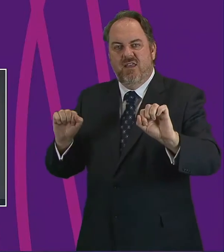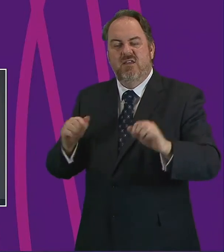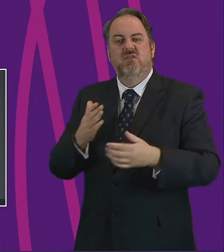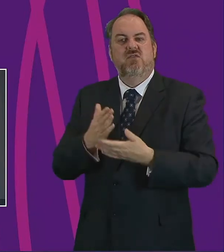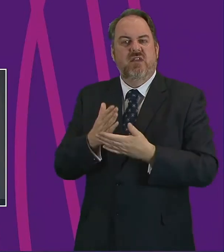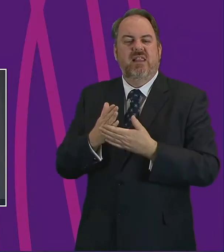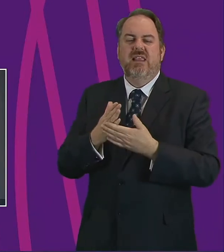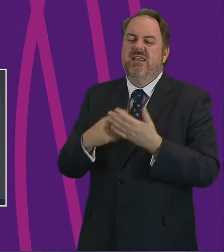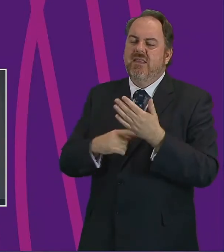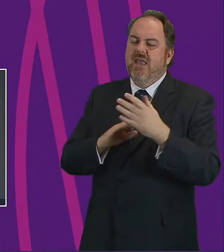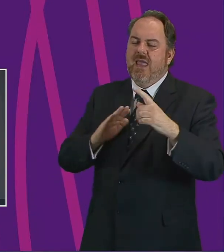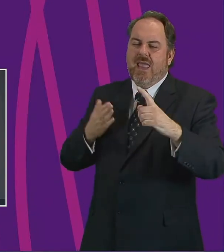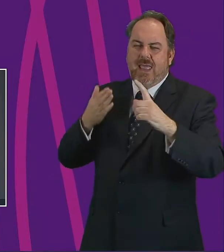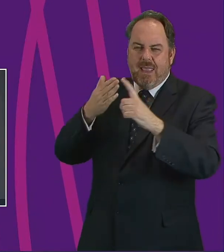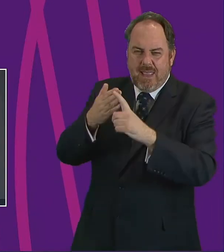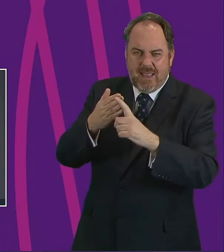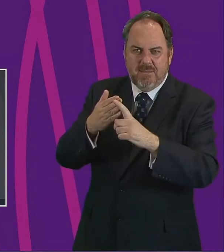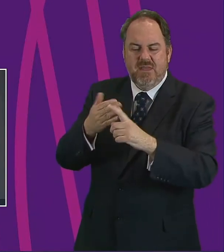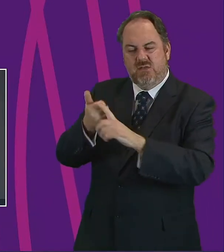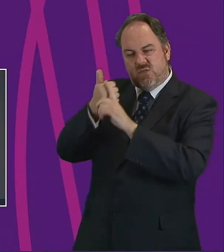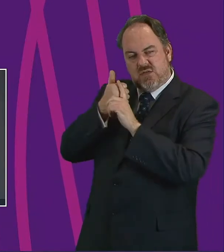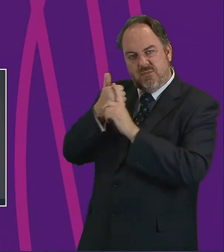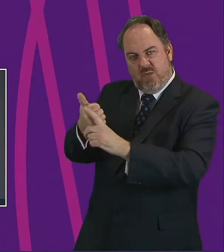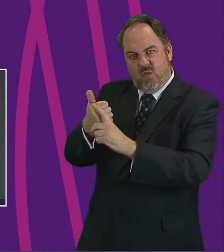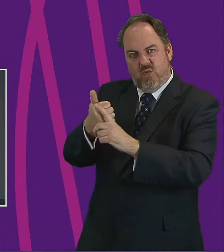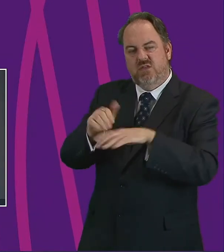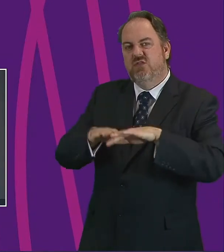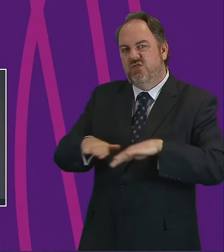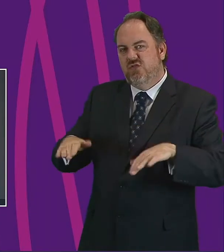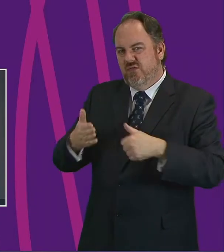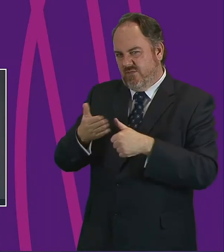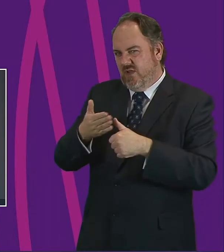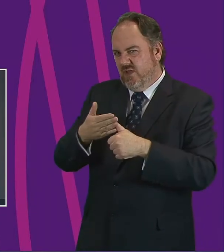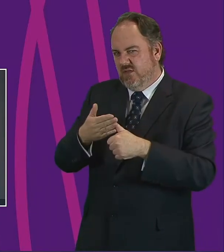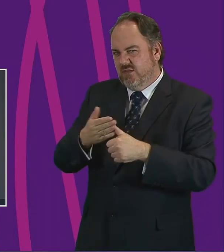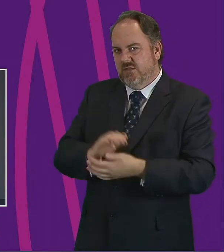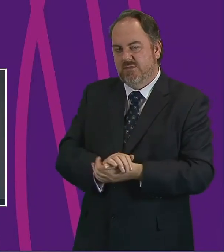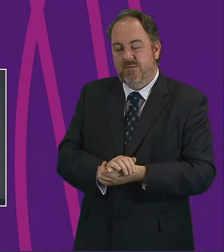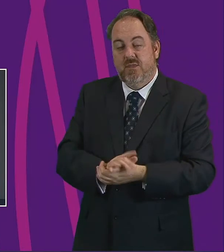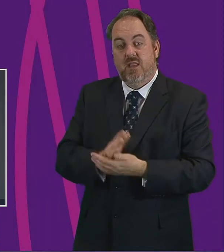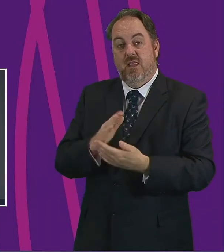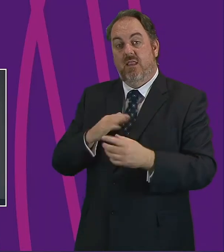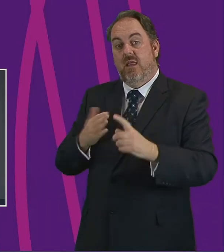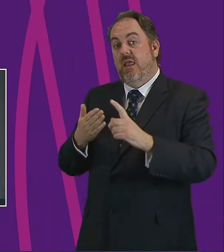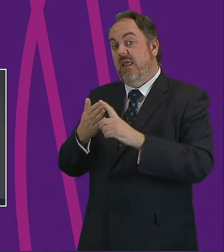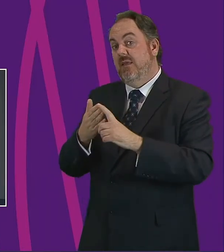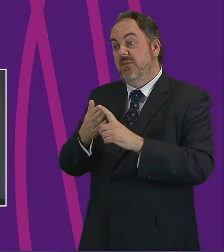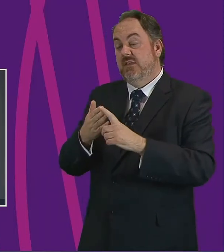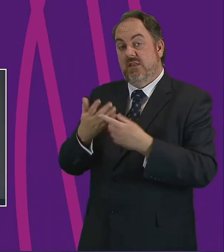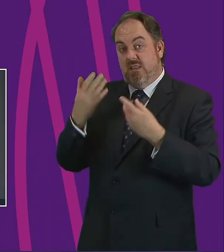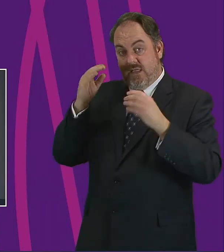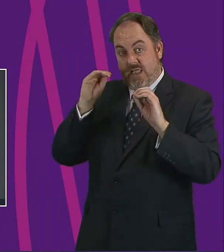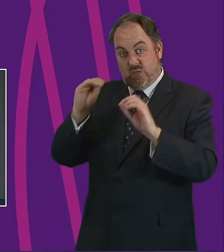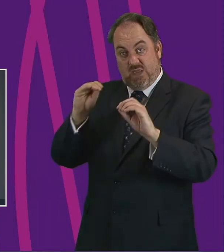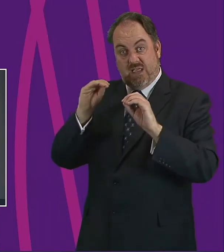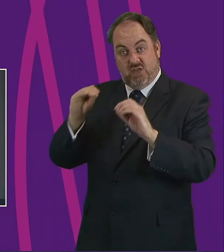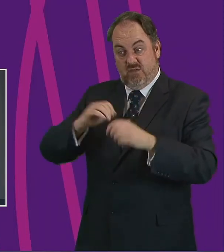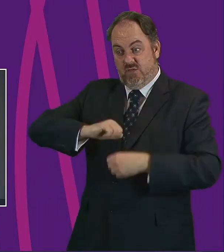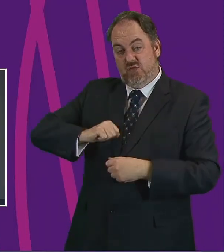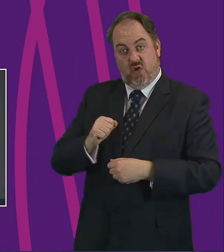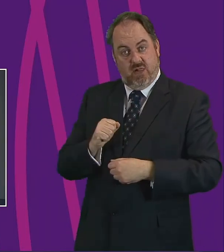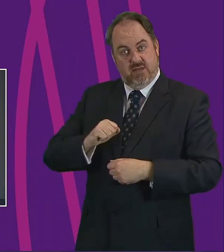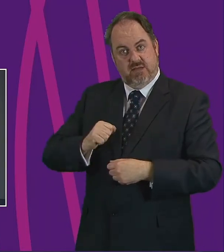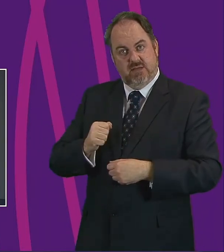met effectively. I should finally add that Education Scotland is providing additional nationally based support